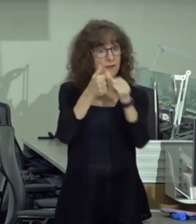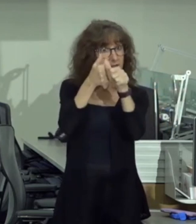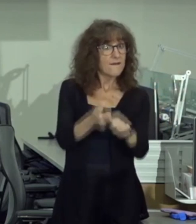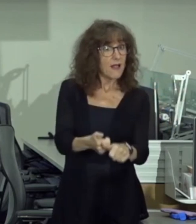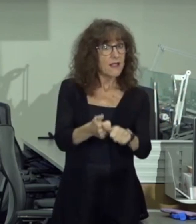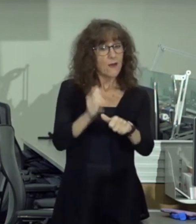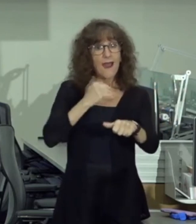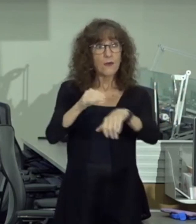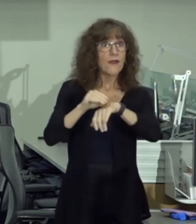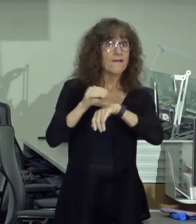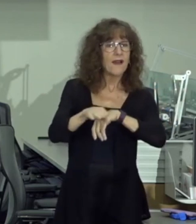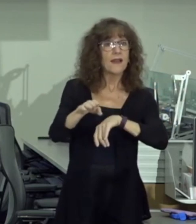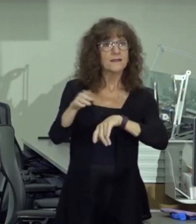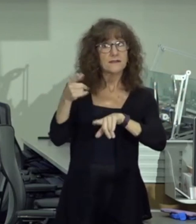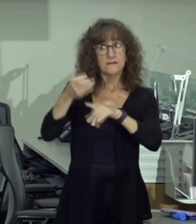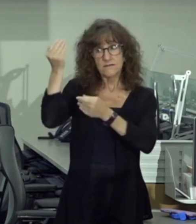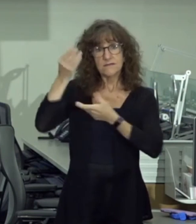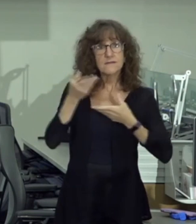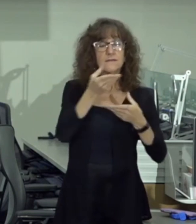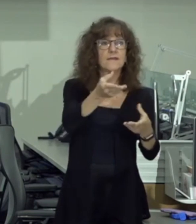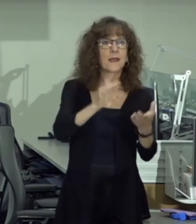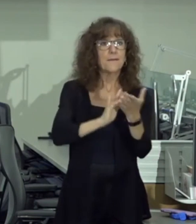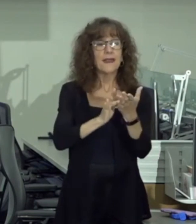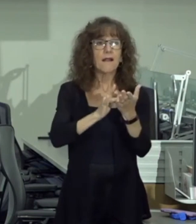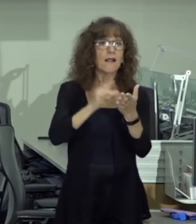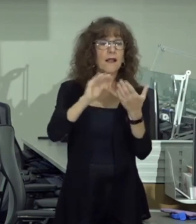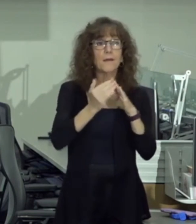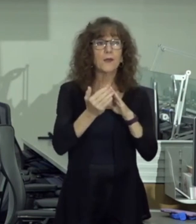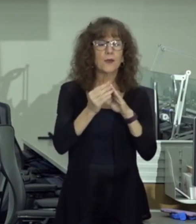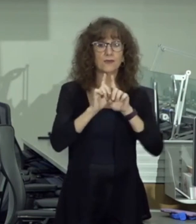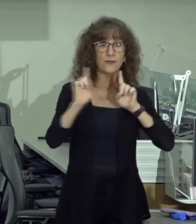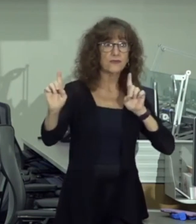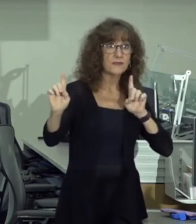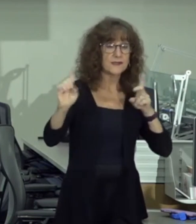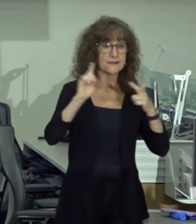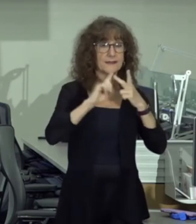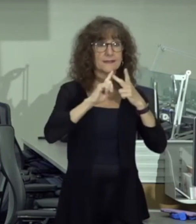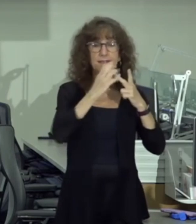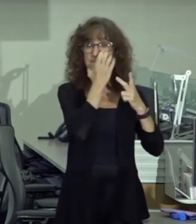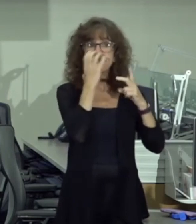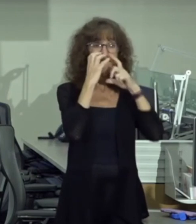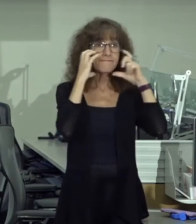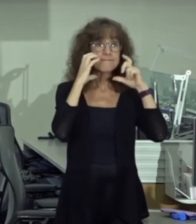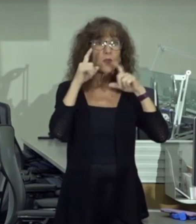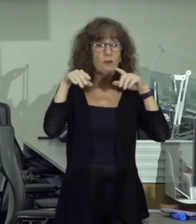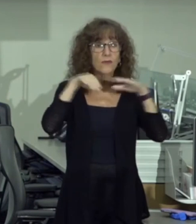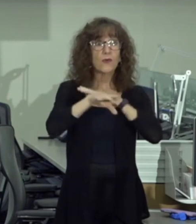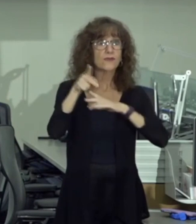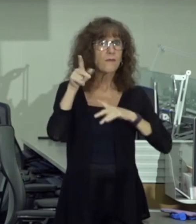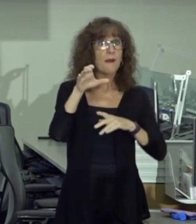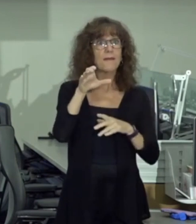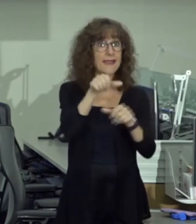the advice that we've received from the medical community, telling us to social distance, asking us to cover our faces when we go into public